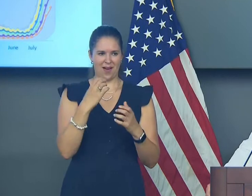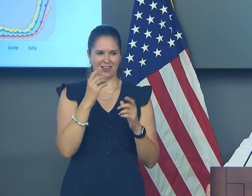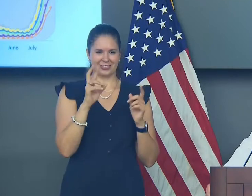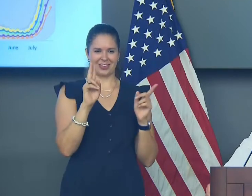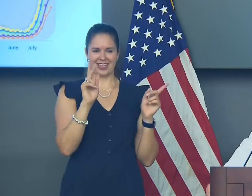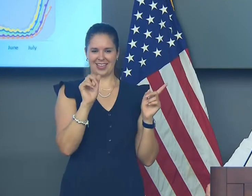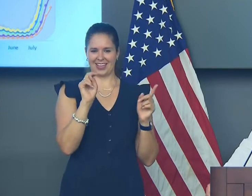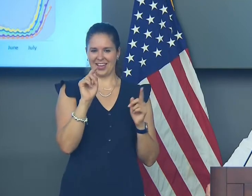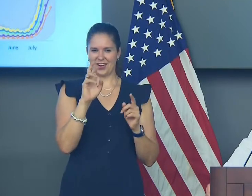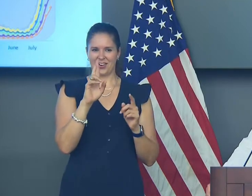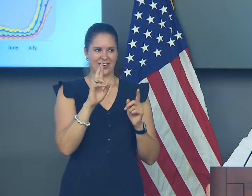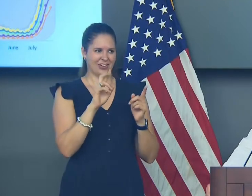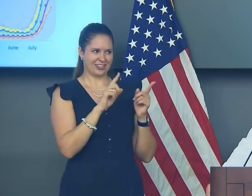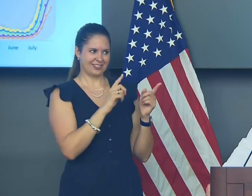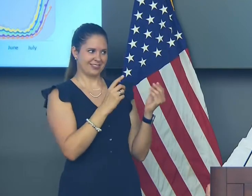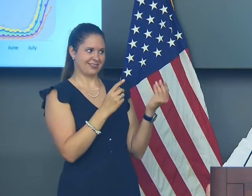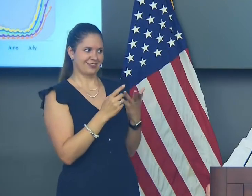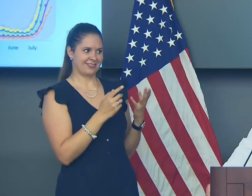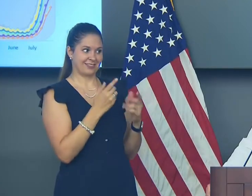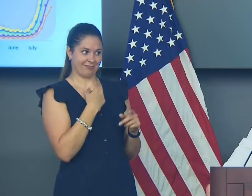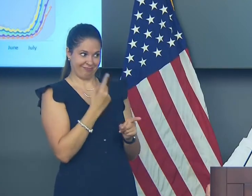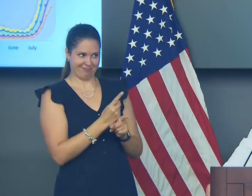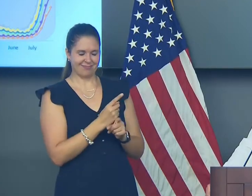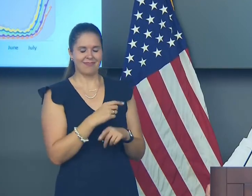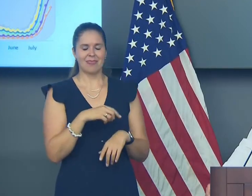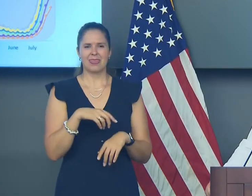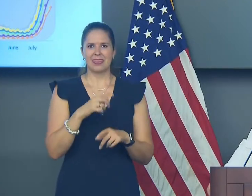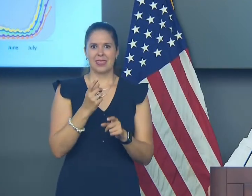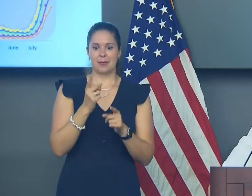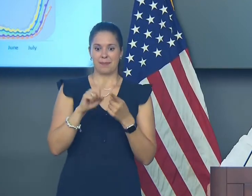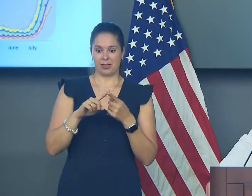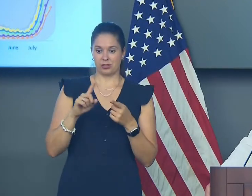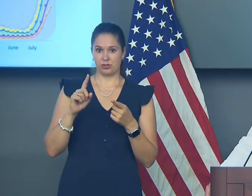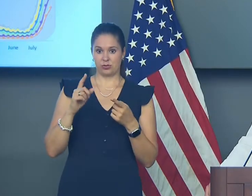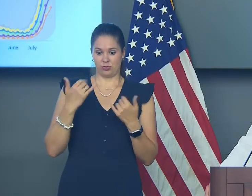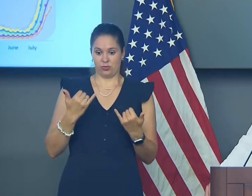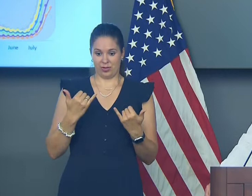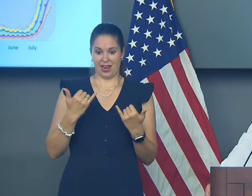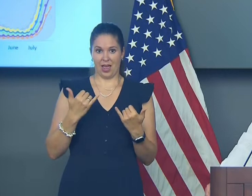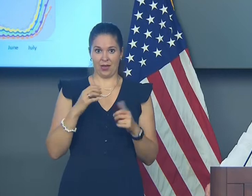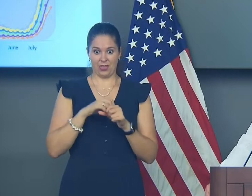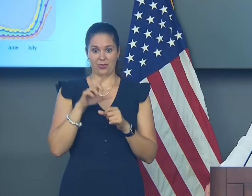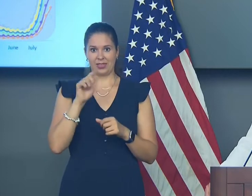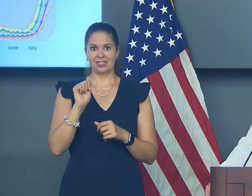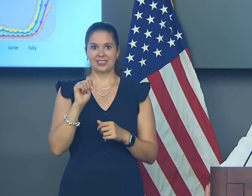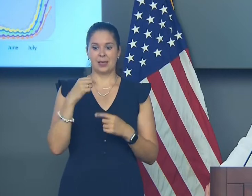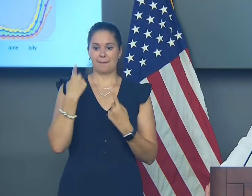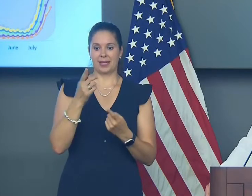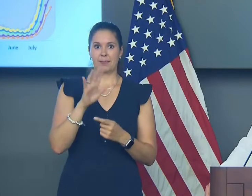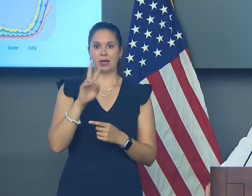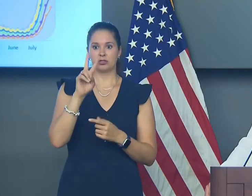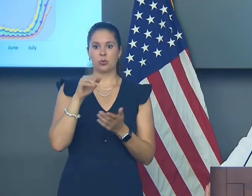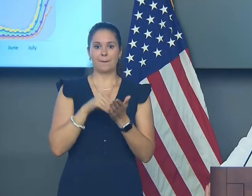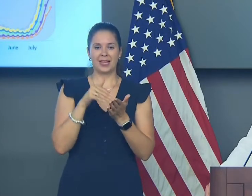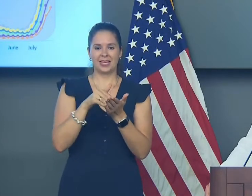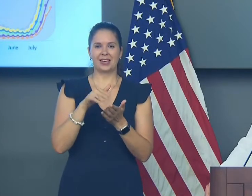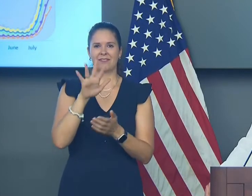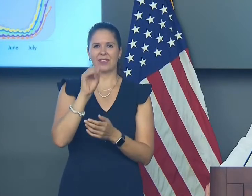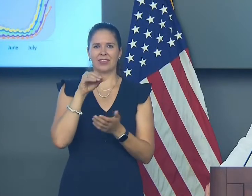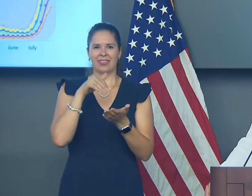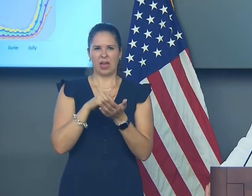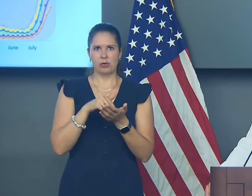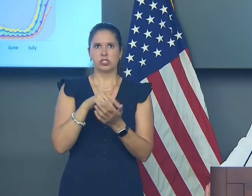to check me on this. But to date in Louisiana, there have been about